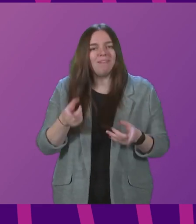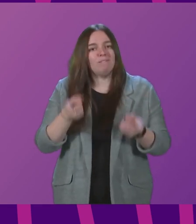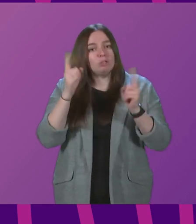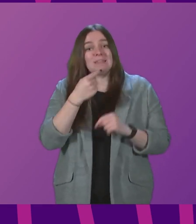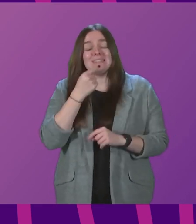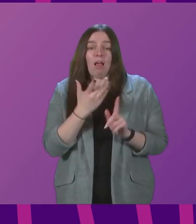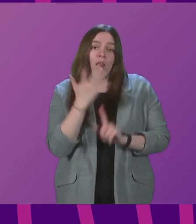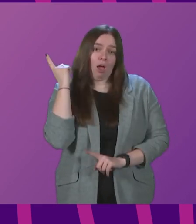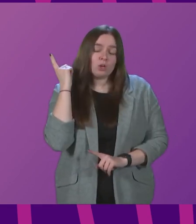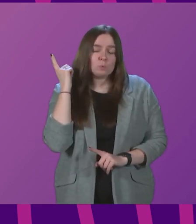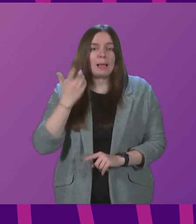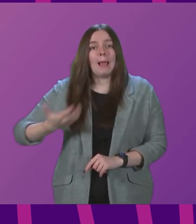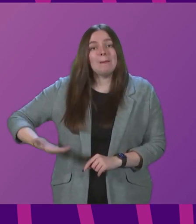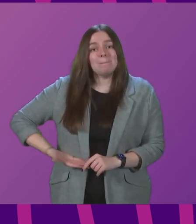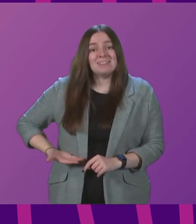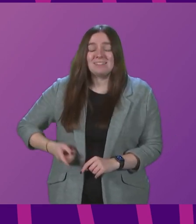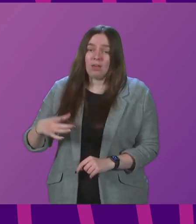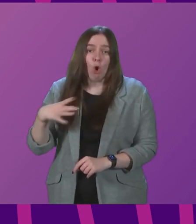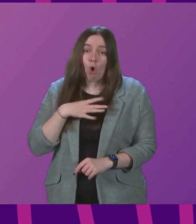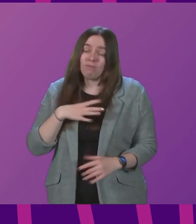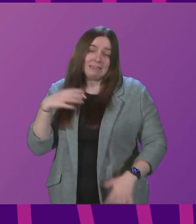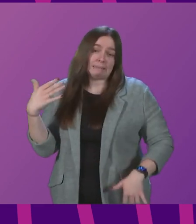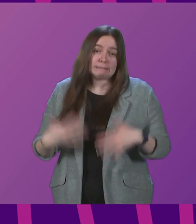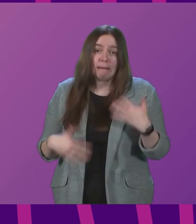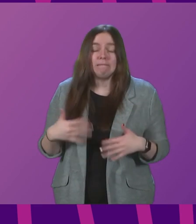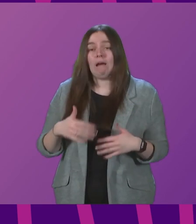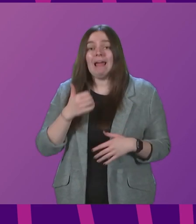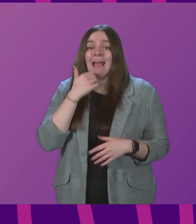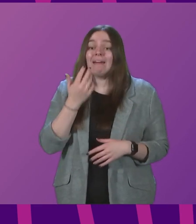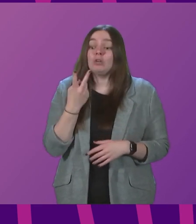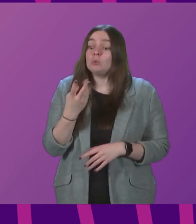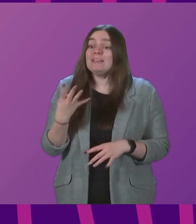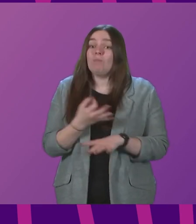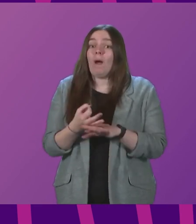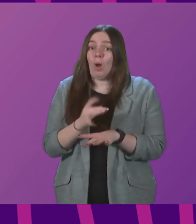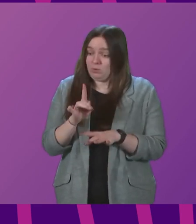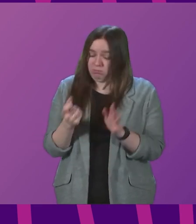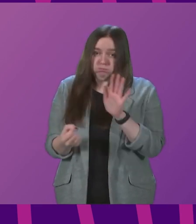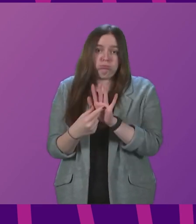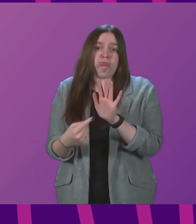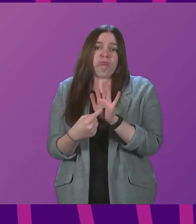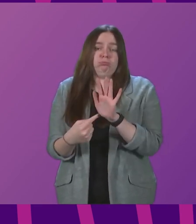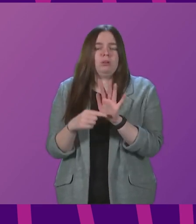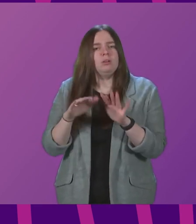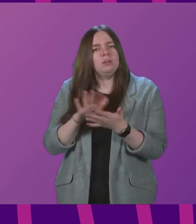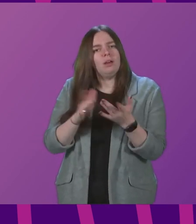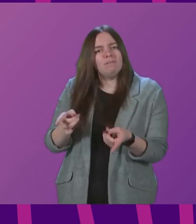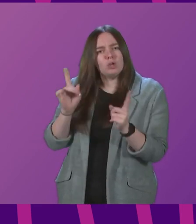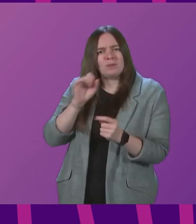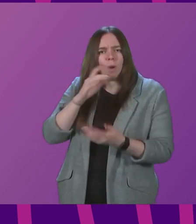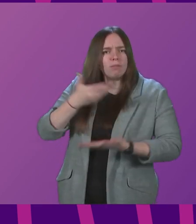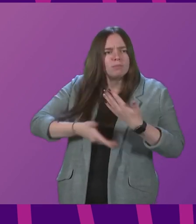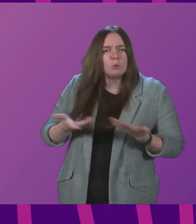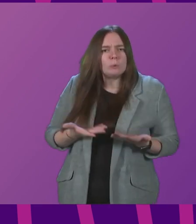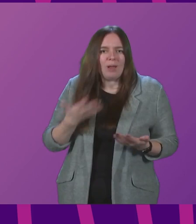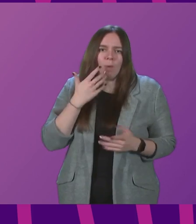last week. Businesses are already bleeding. Every 24 hours counts. So will the First Minister tell us today when the first